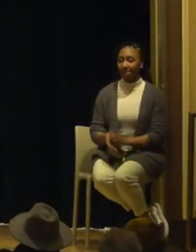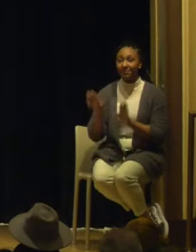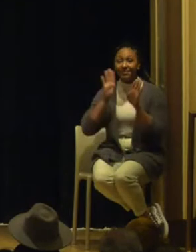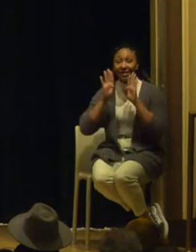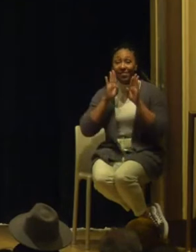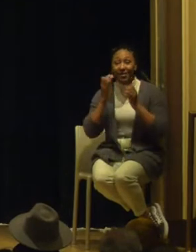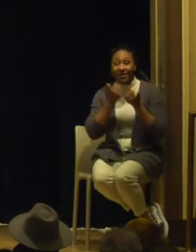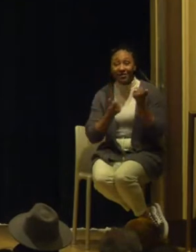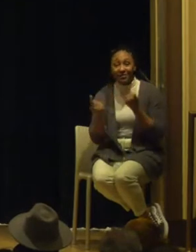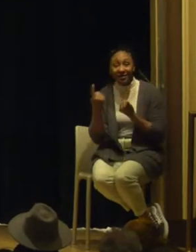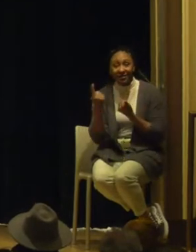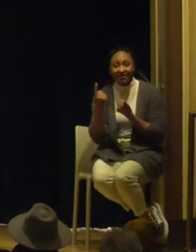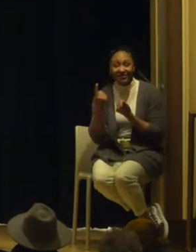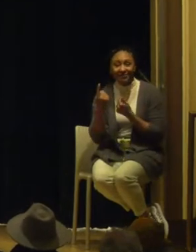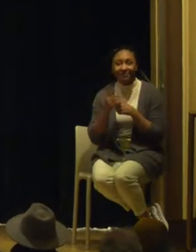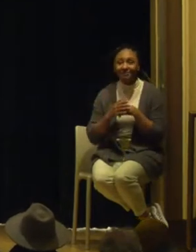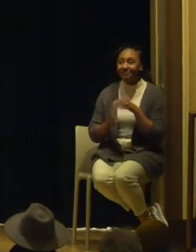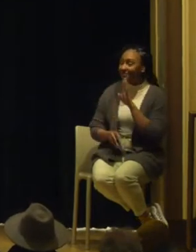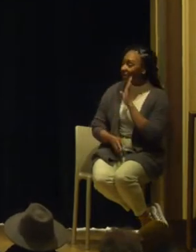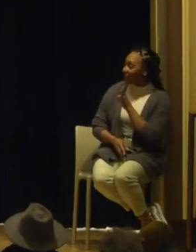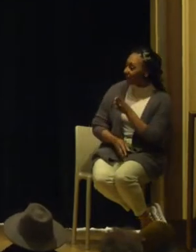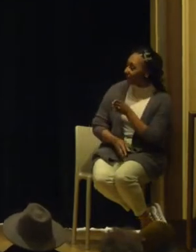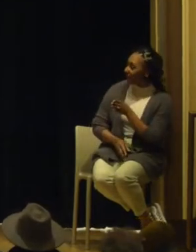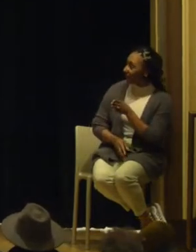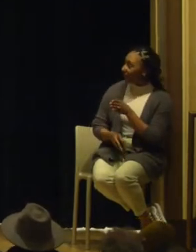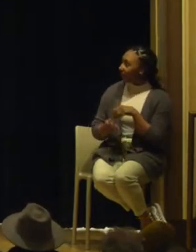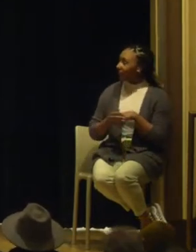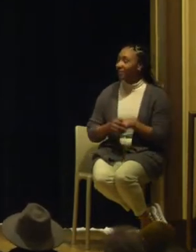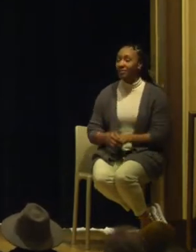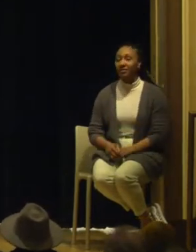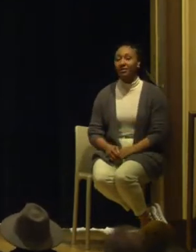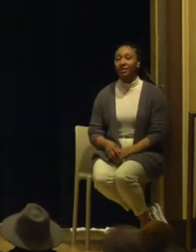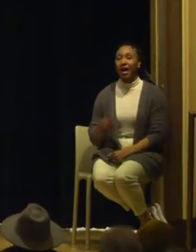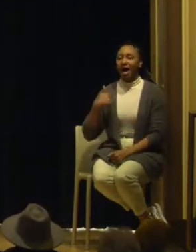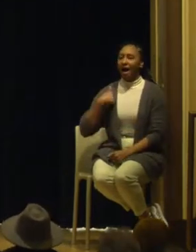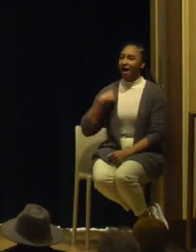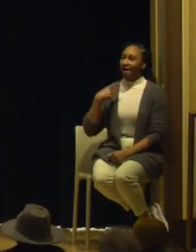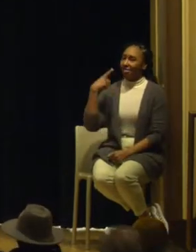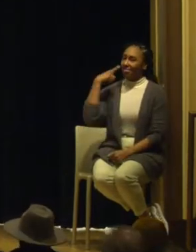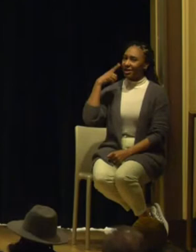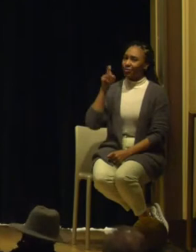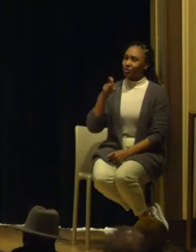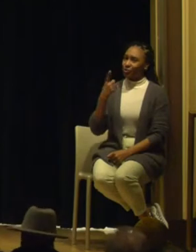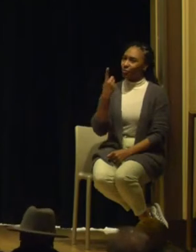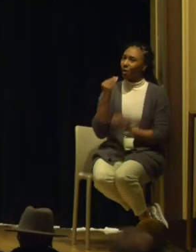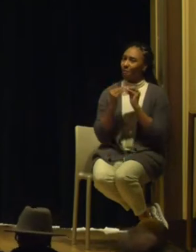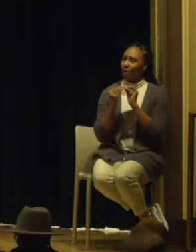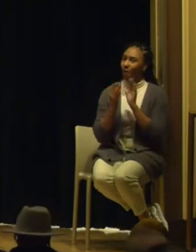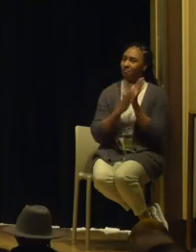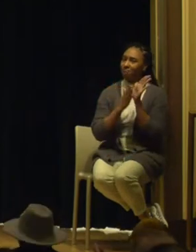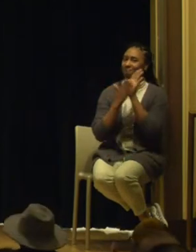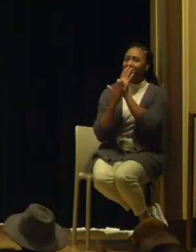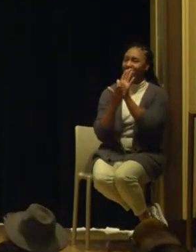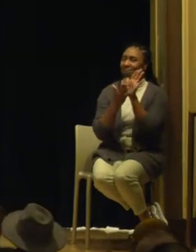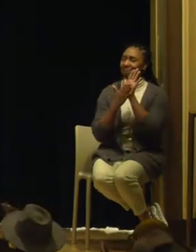Hello, everyone. Hi. I think we need to do one more round of applause.